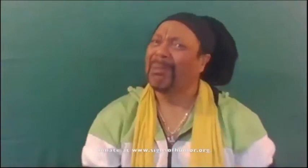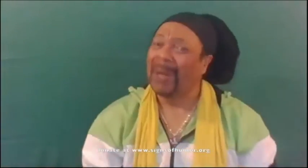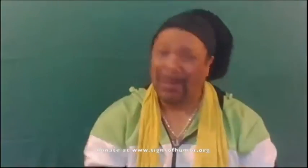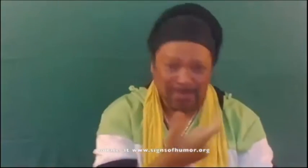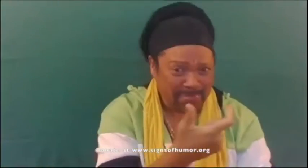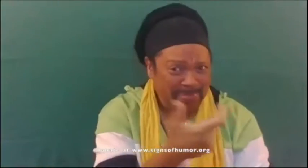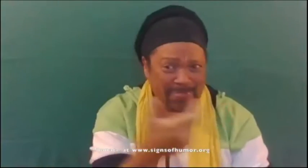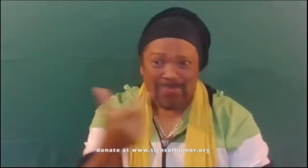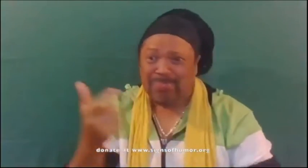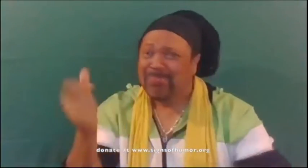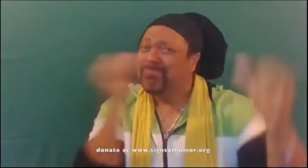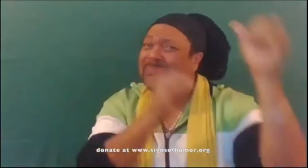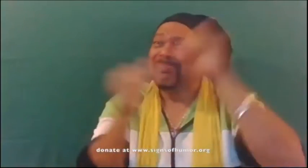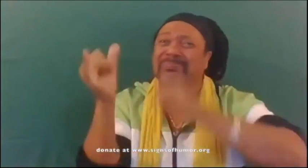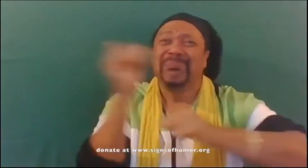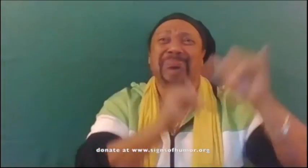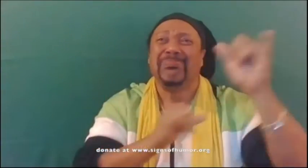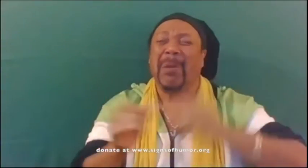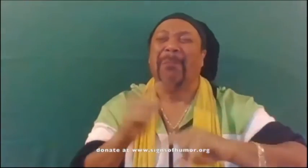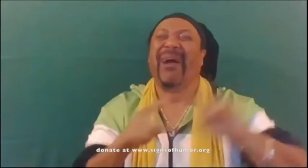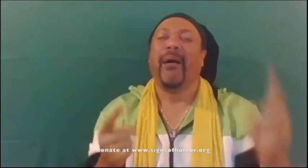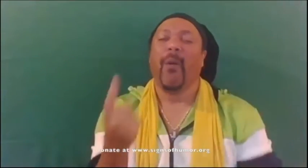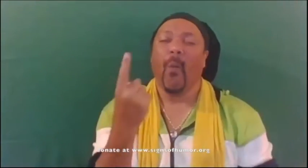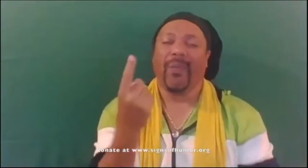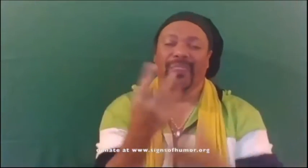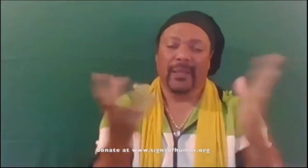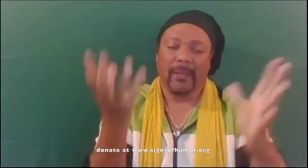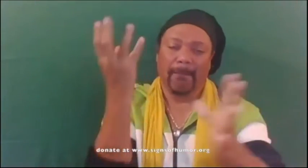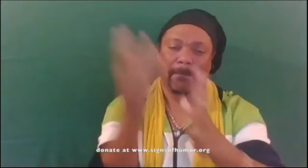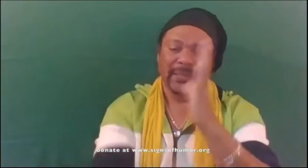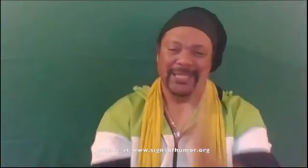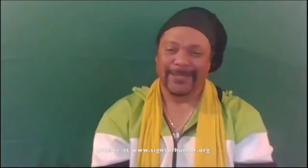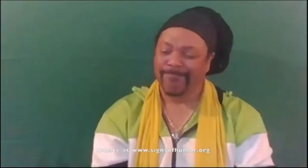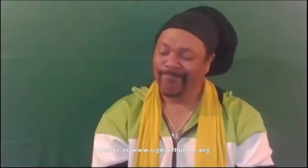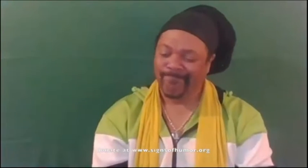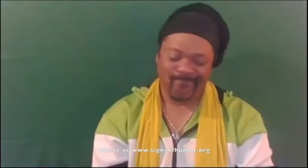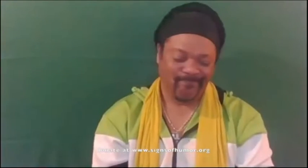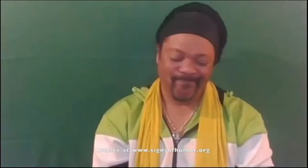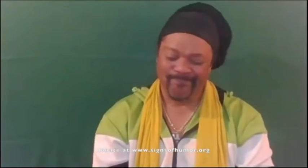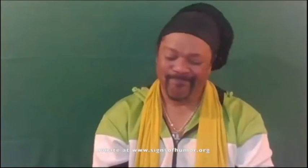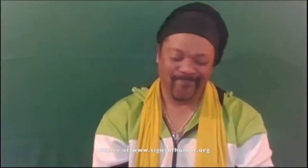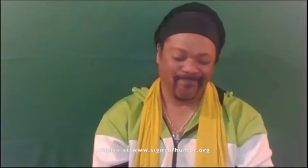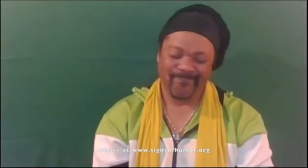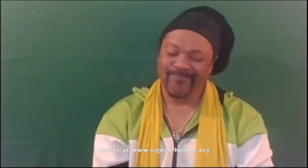an ODA of some kind. You just picked it up along the way, but you got something missing.